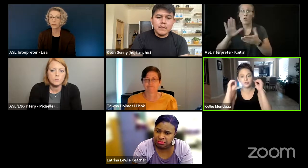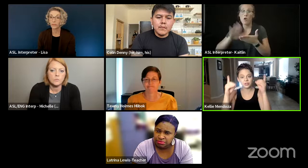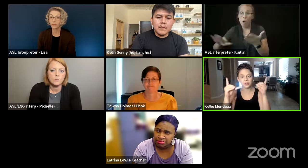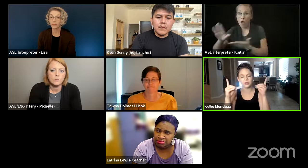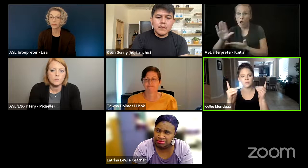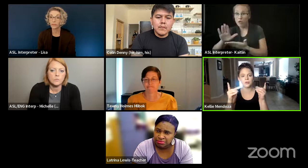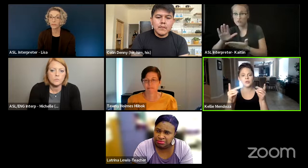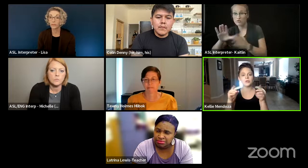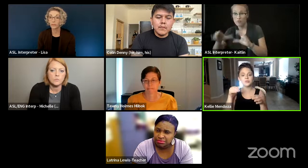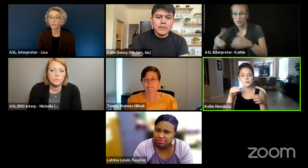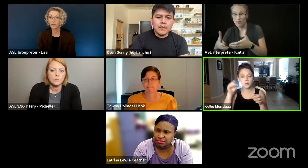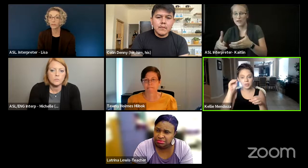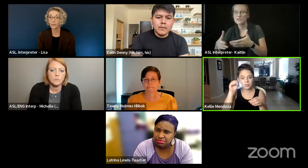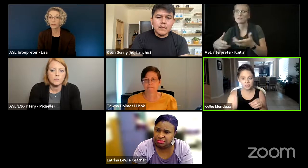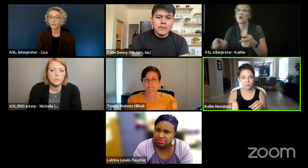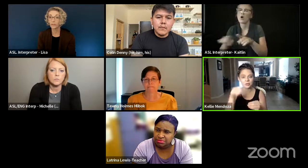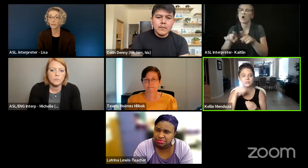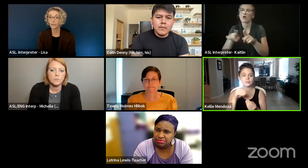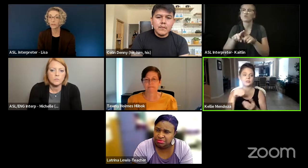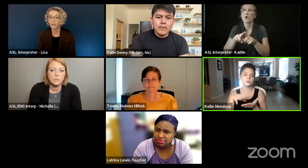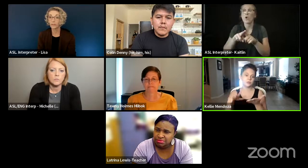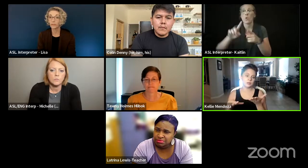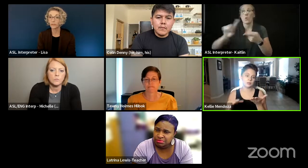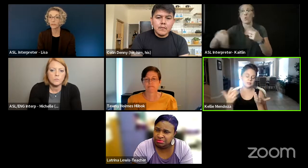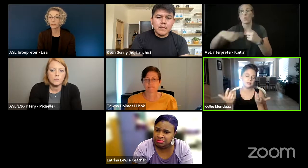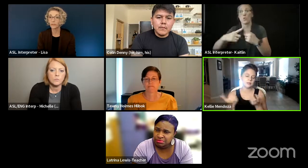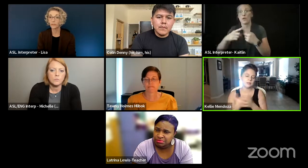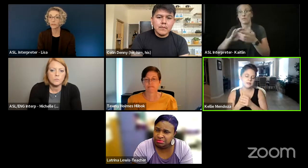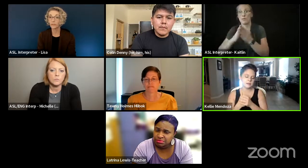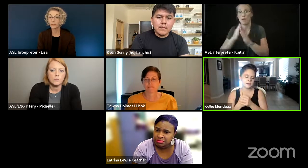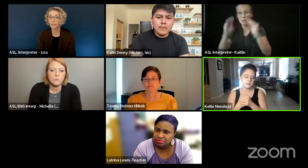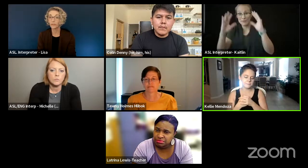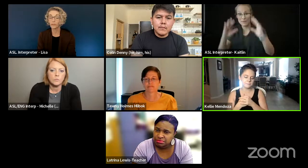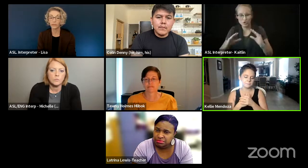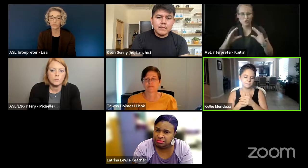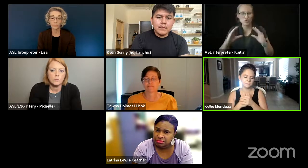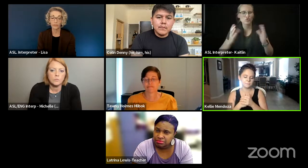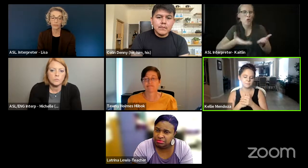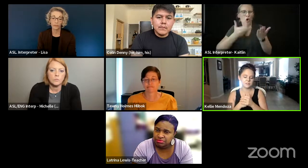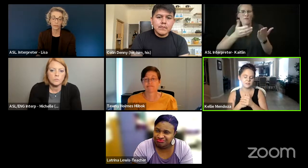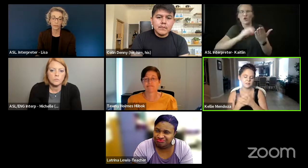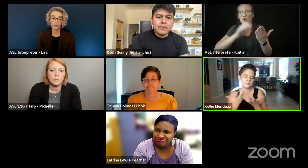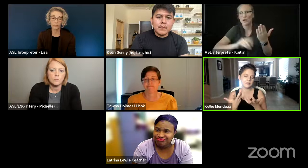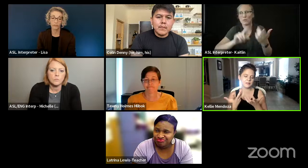that curriculum to their students. And